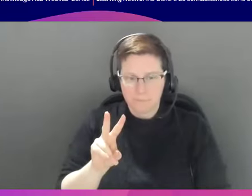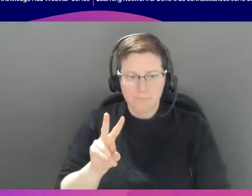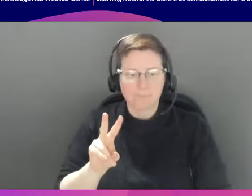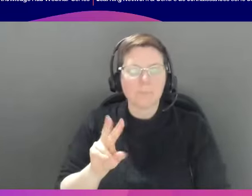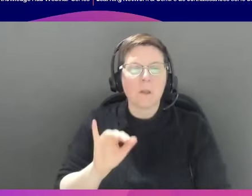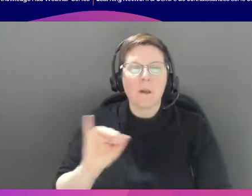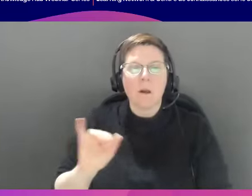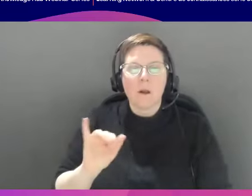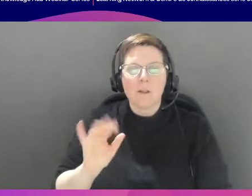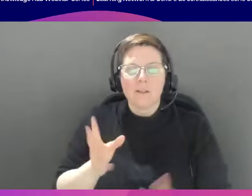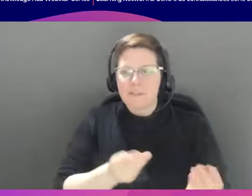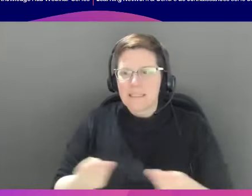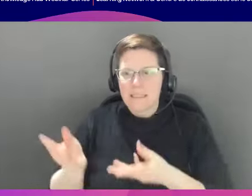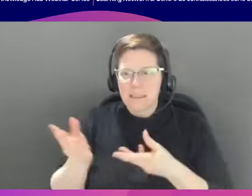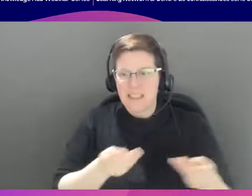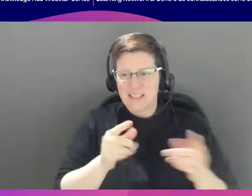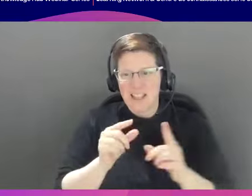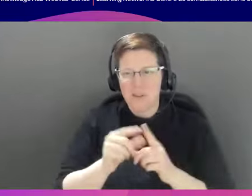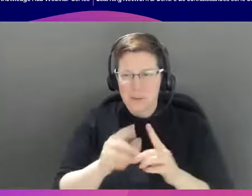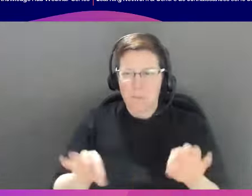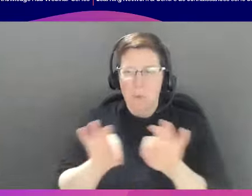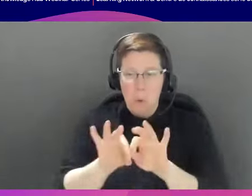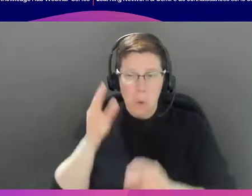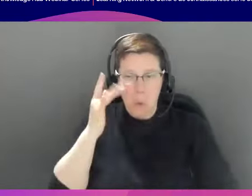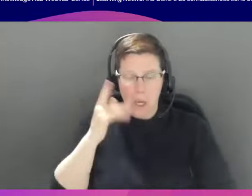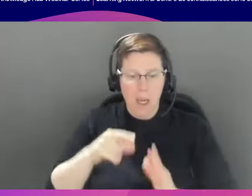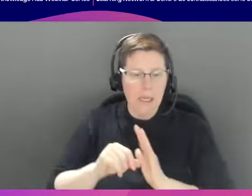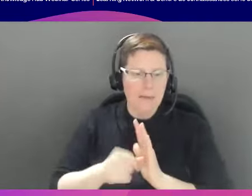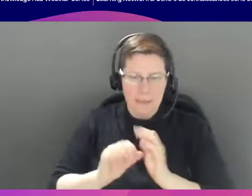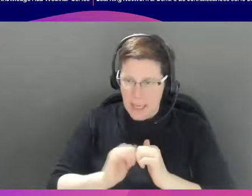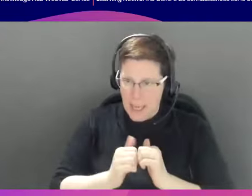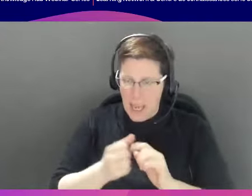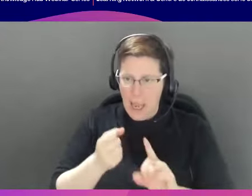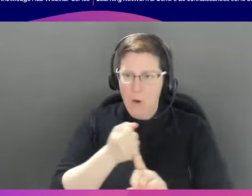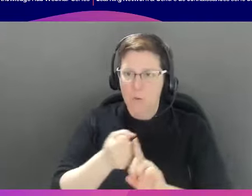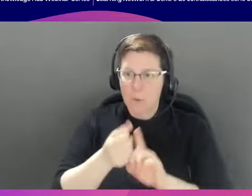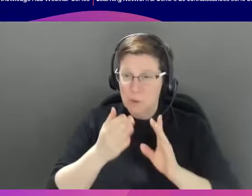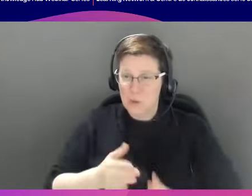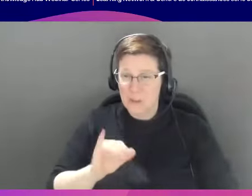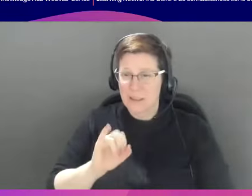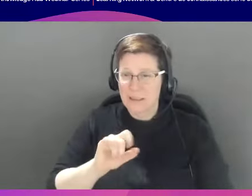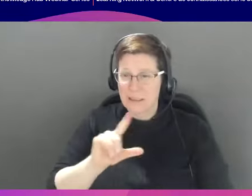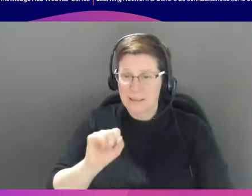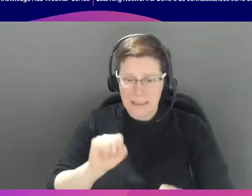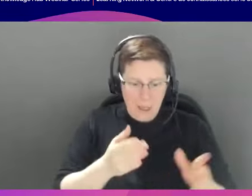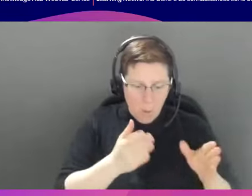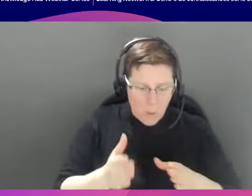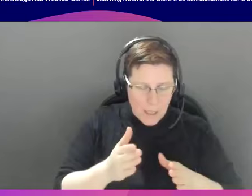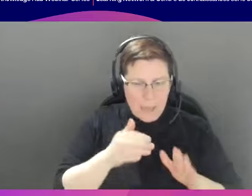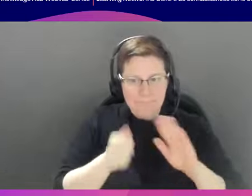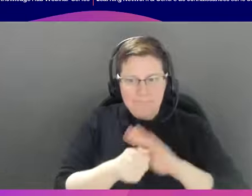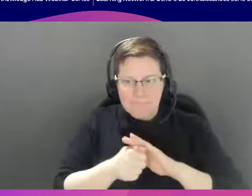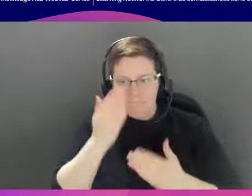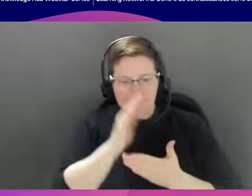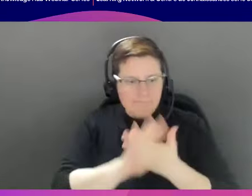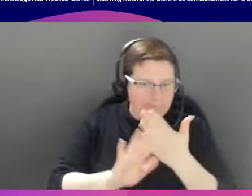term facilitation is important because it emphasizes how abusers and incels can organize, disguise, and manipulate the online sphere